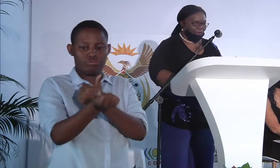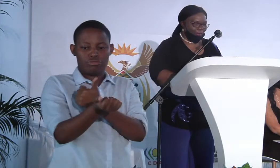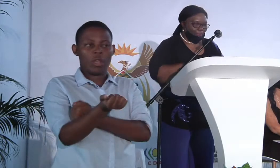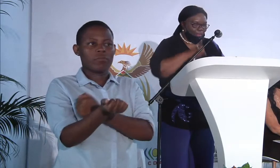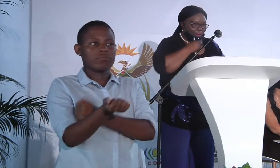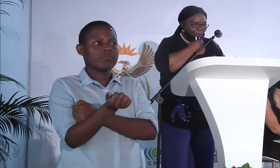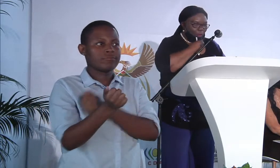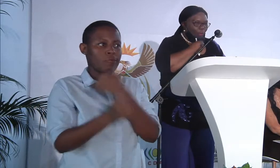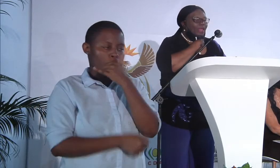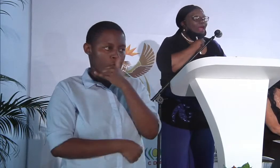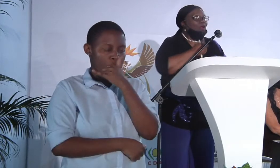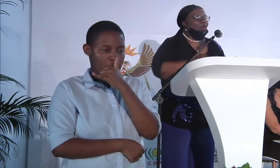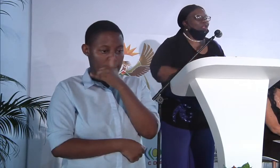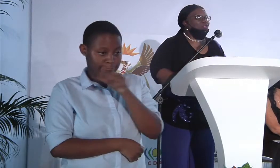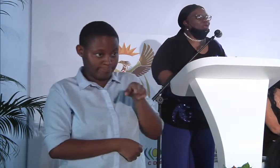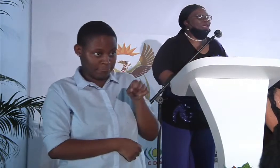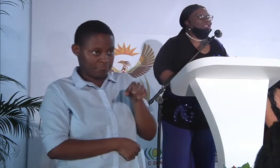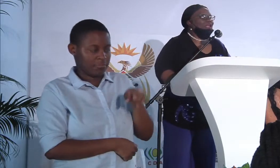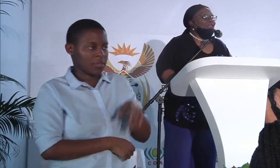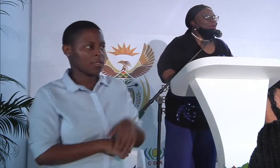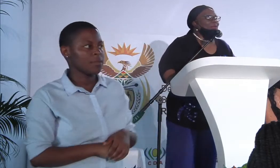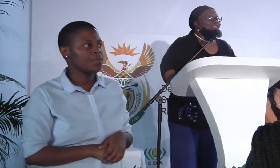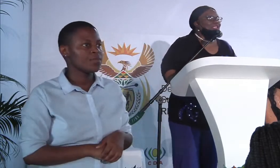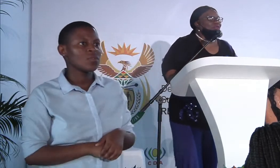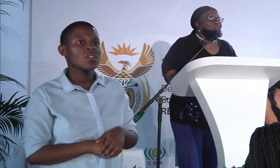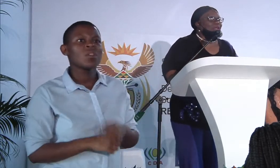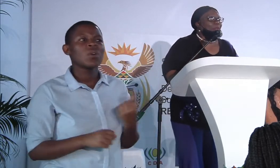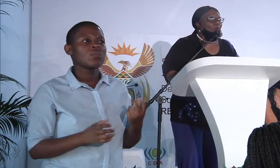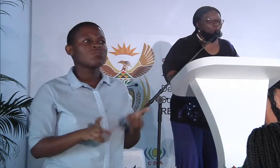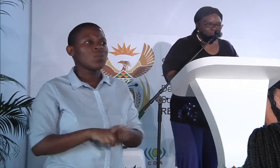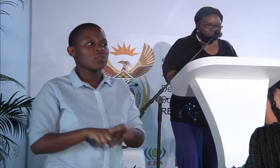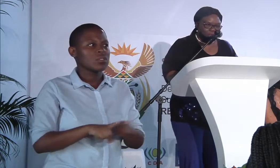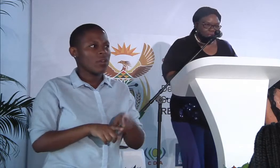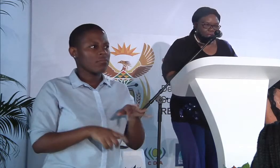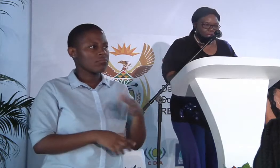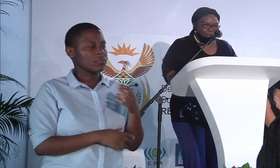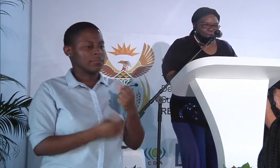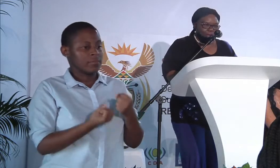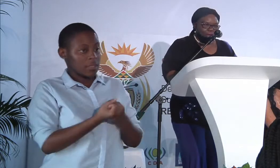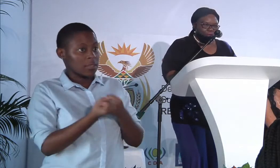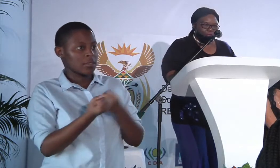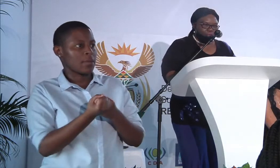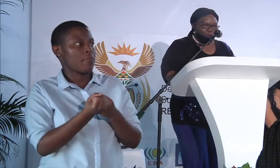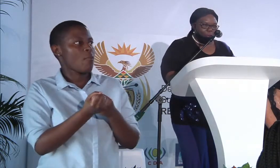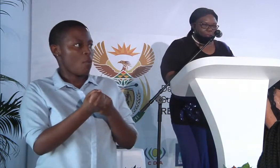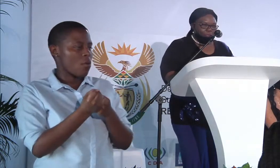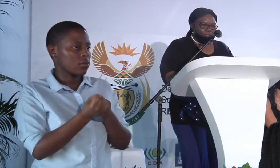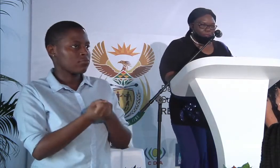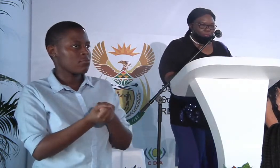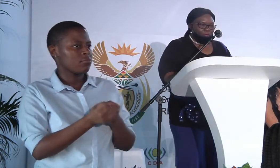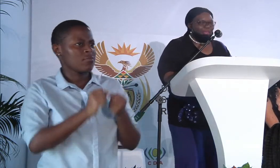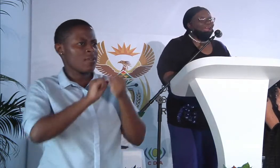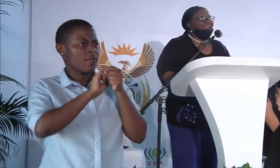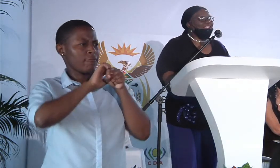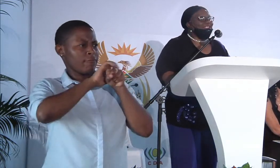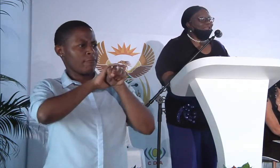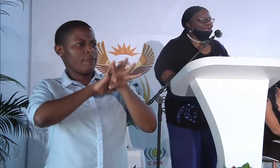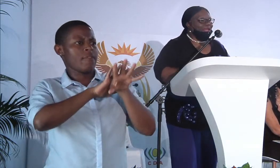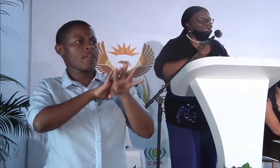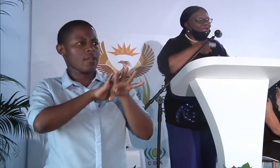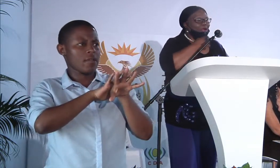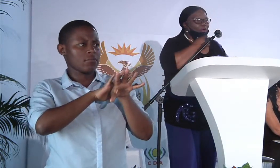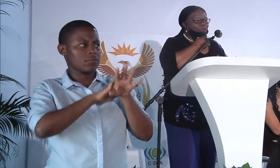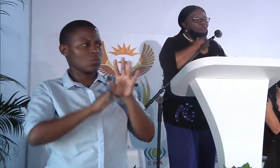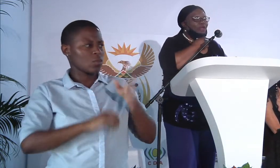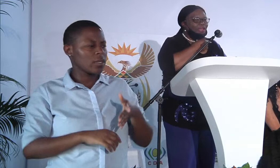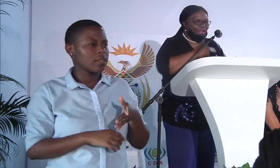Akisheva. We are going to get another message of support from the country